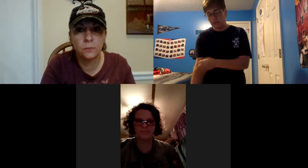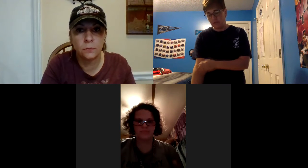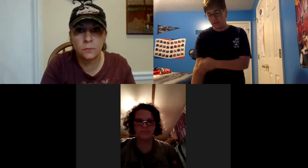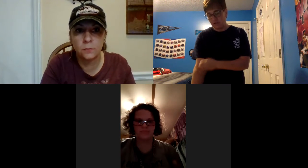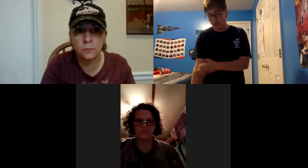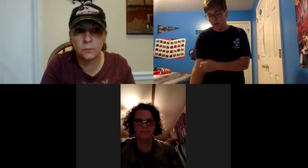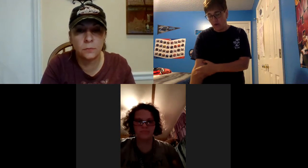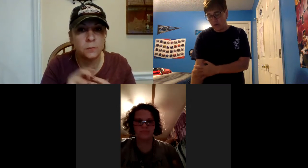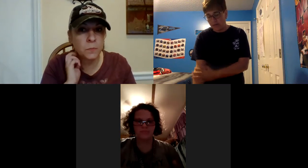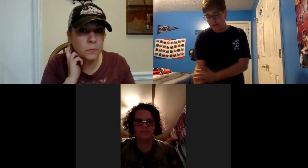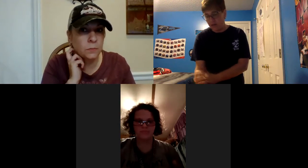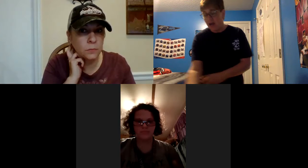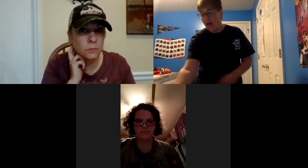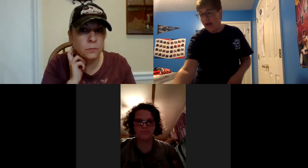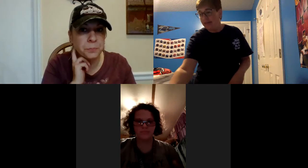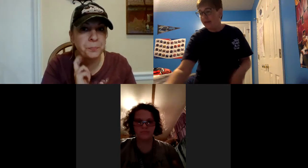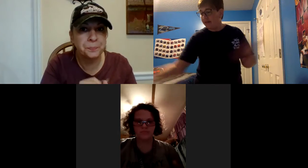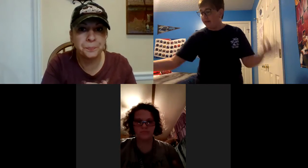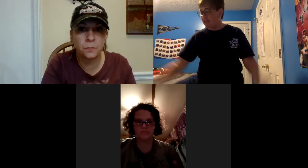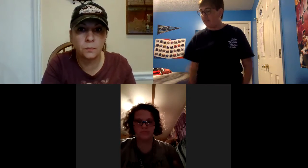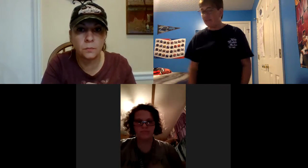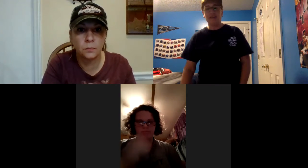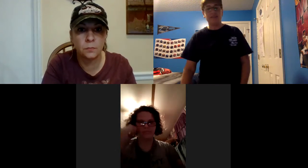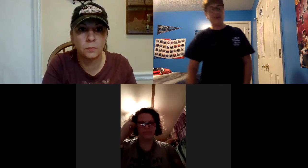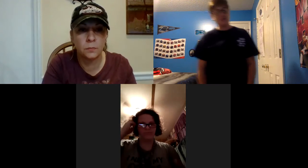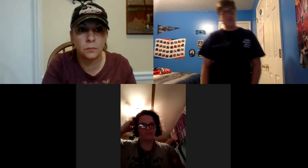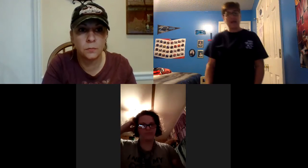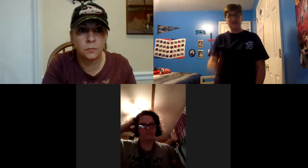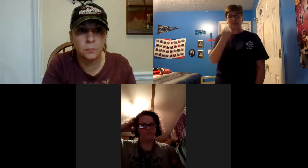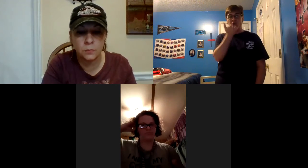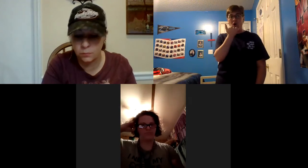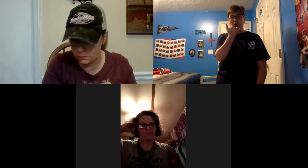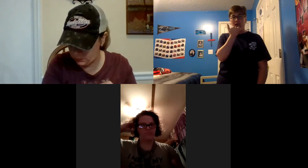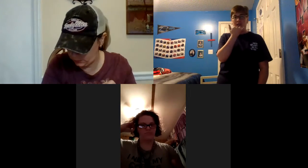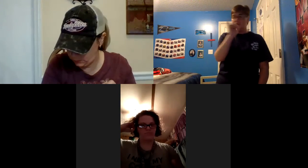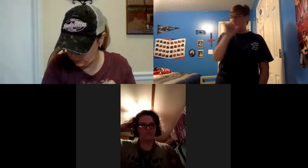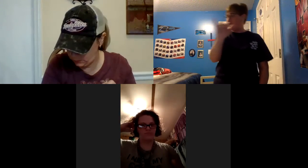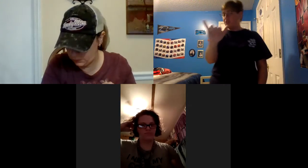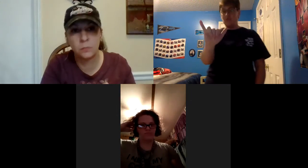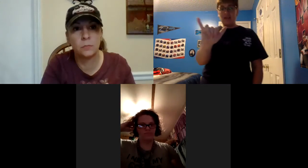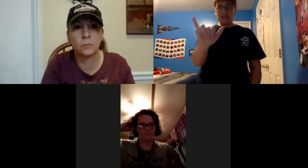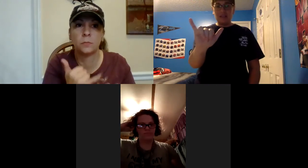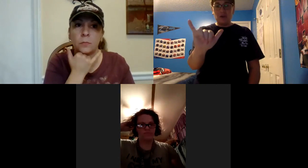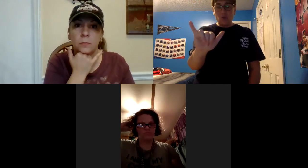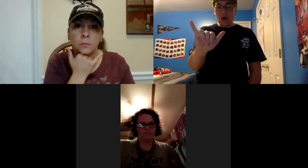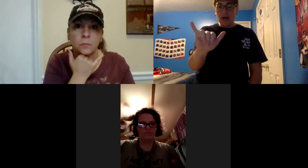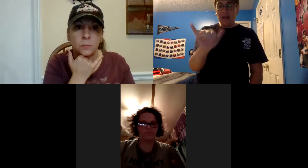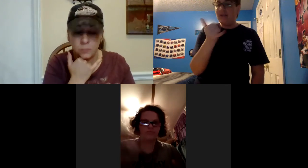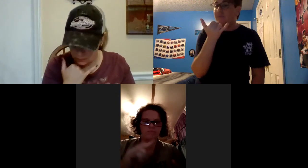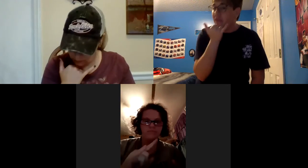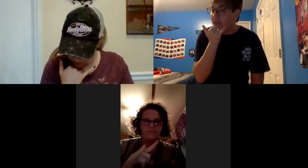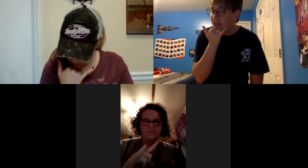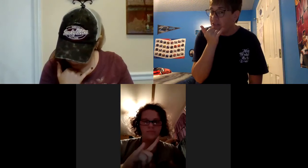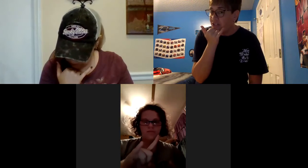So there's no wrong one there. And then, oh, that's funny. And then the last one we have is wrong. So you've got the letter